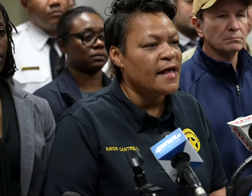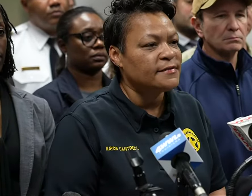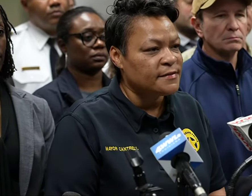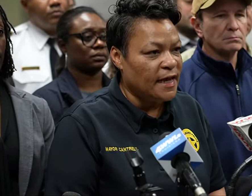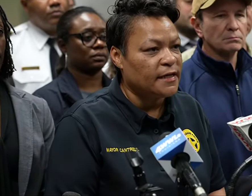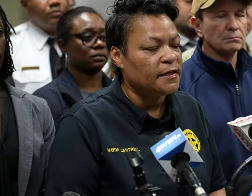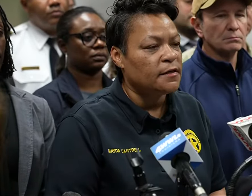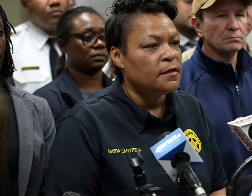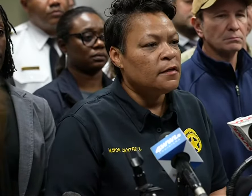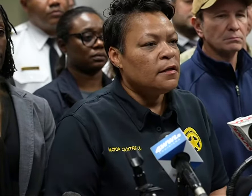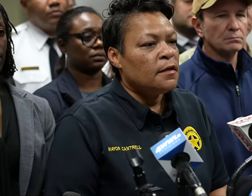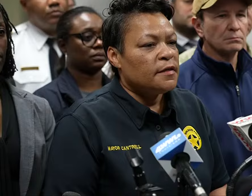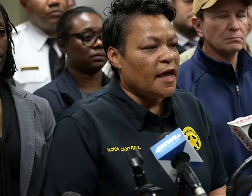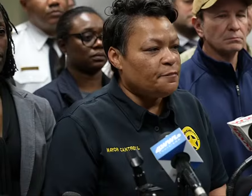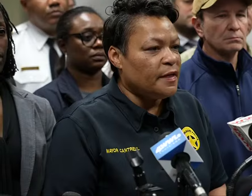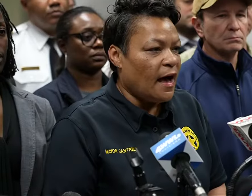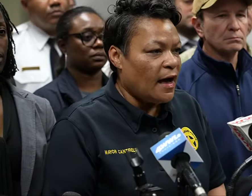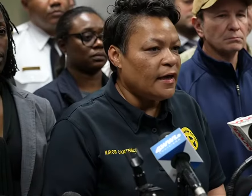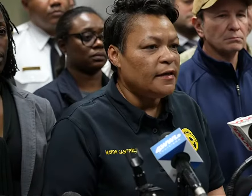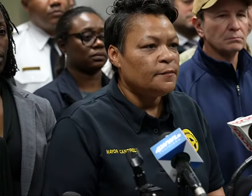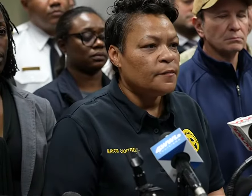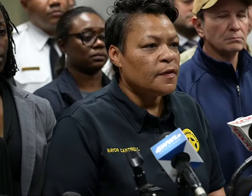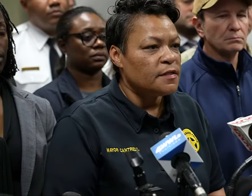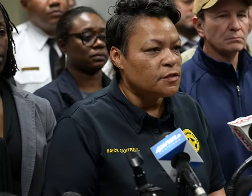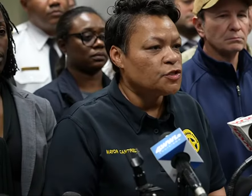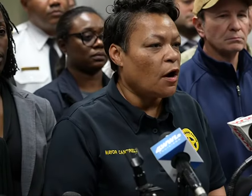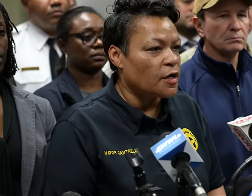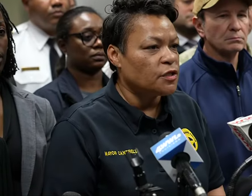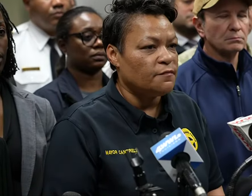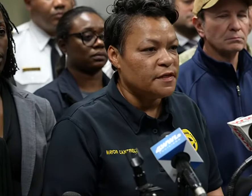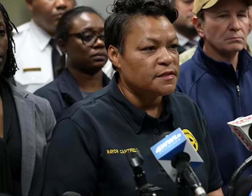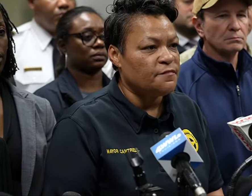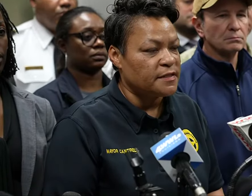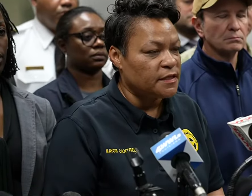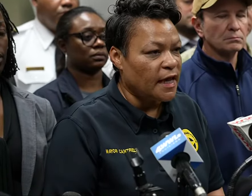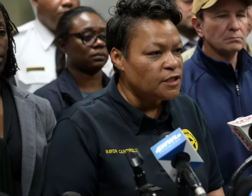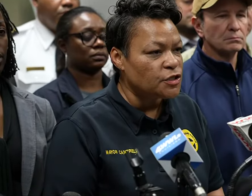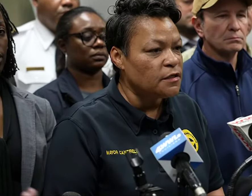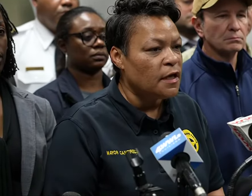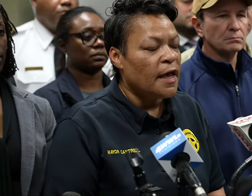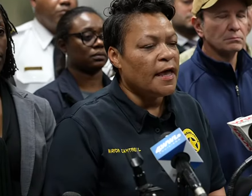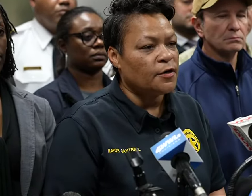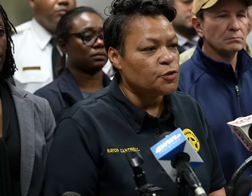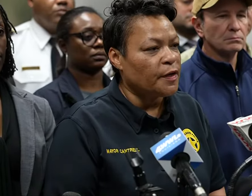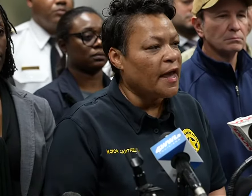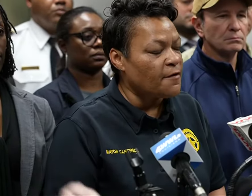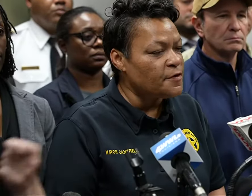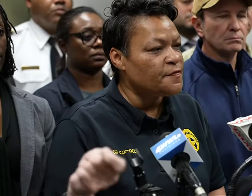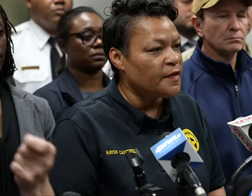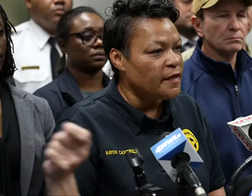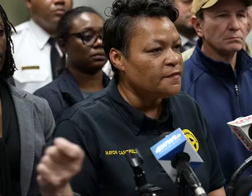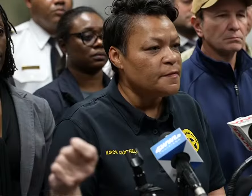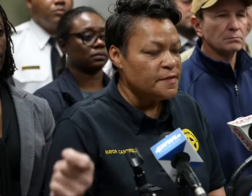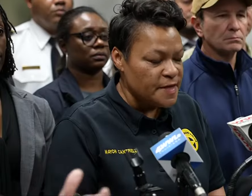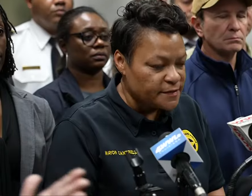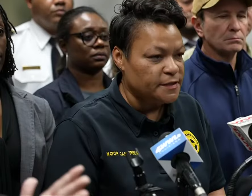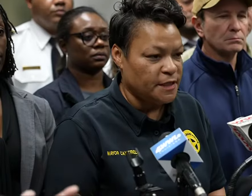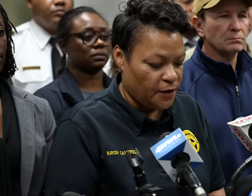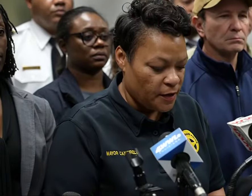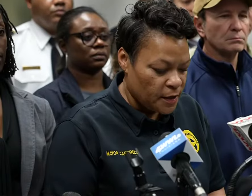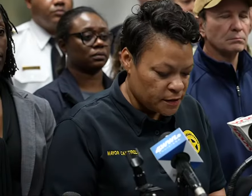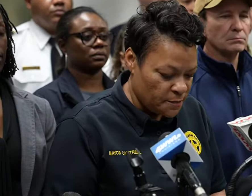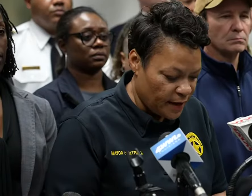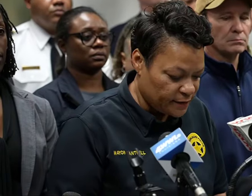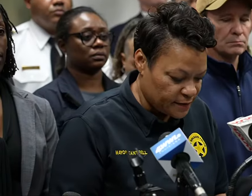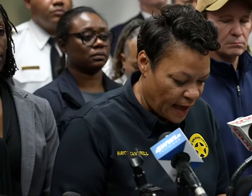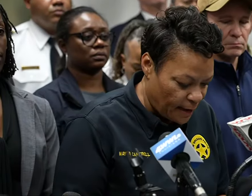But as stated, the FBI is in charge of this investigation and are doing everything